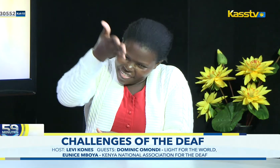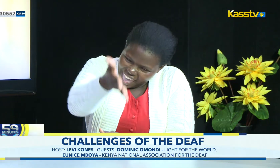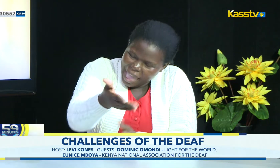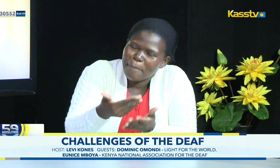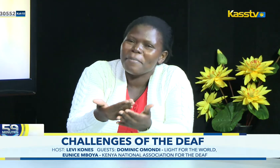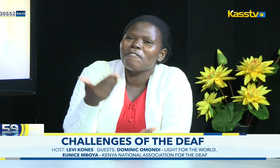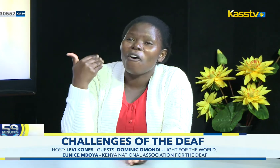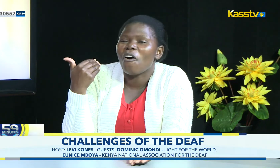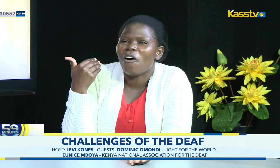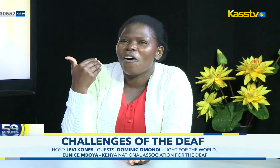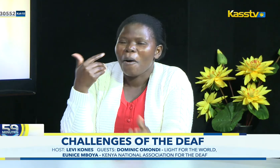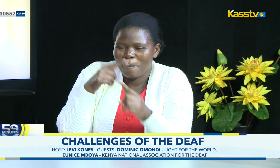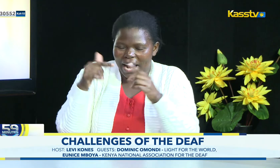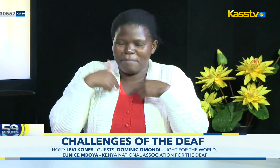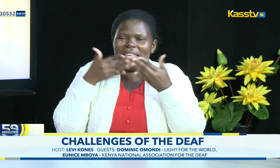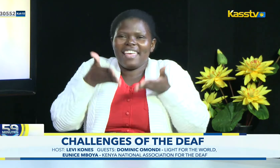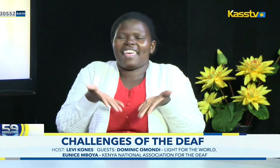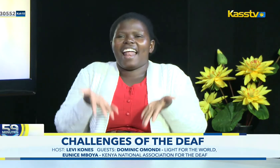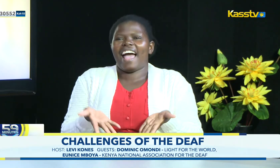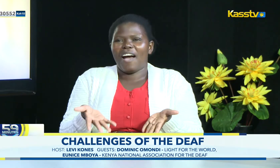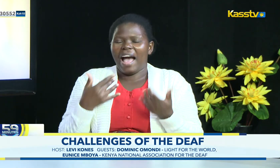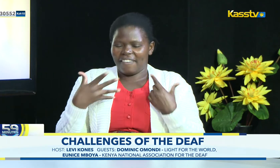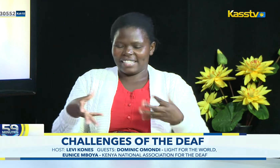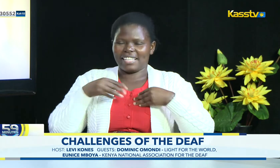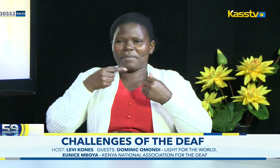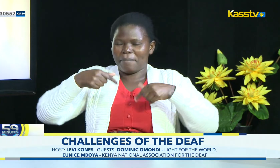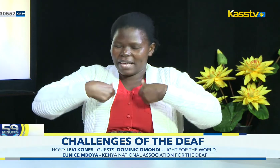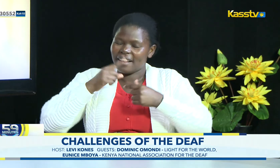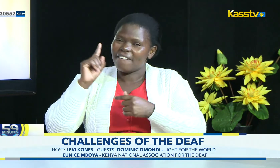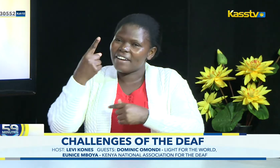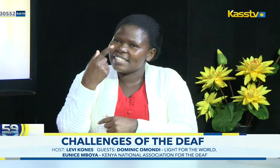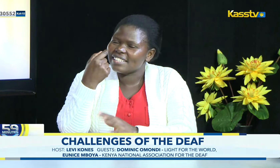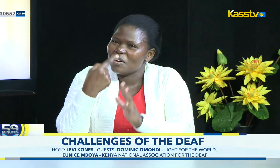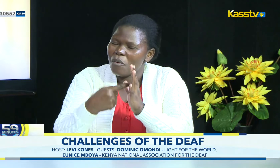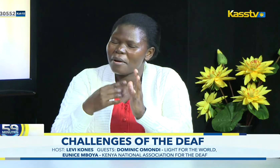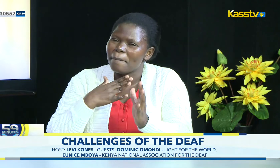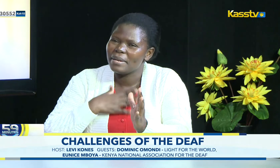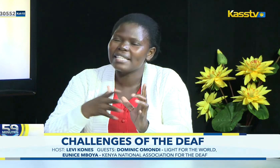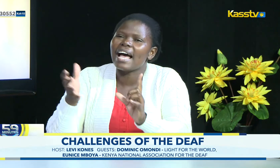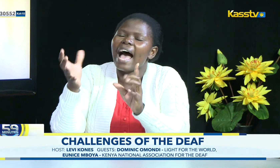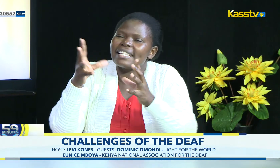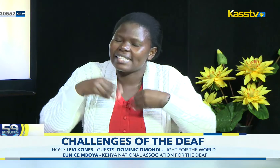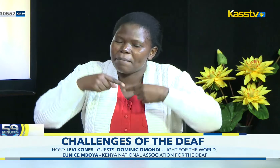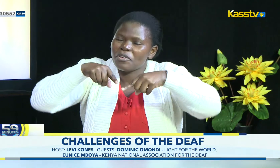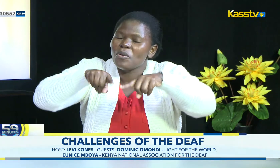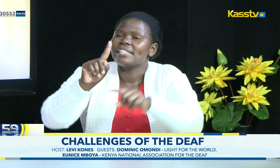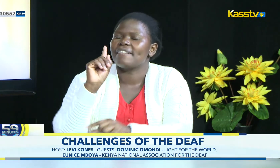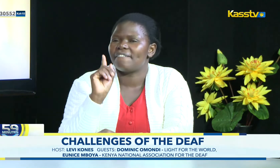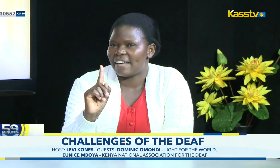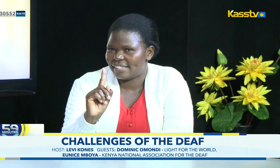your world has ended there. I was there before, but I'm here now. I accepted myself. First